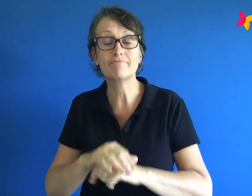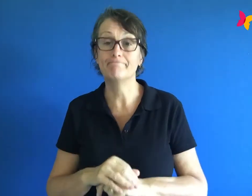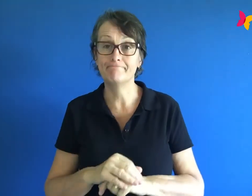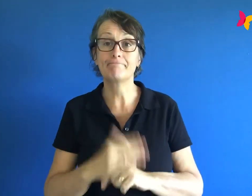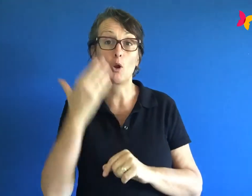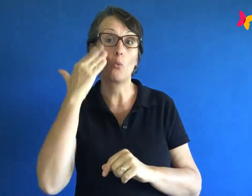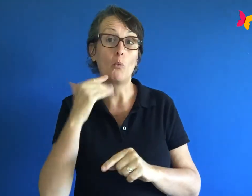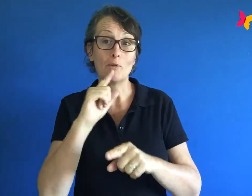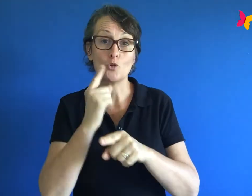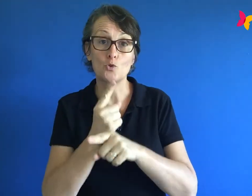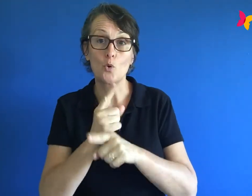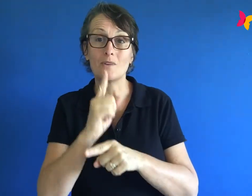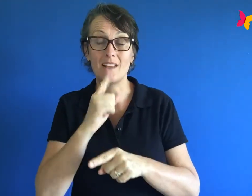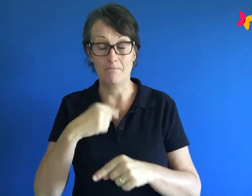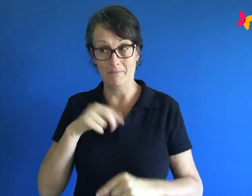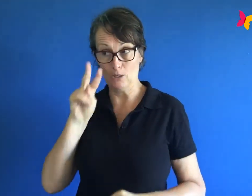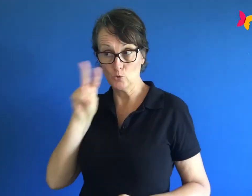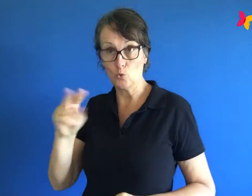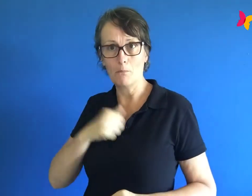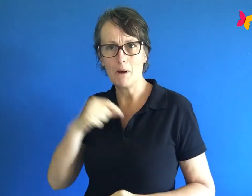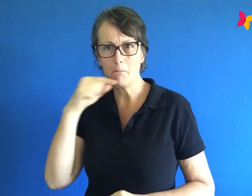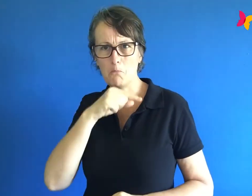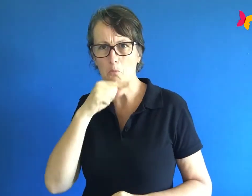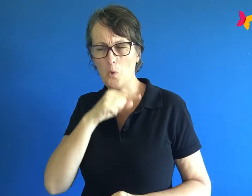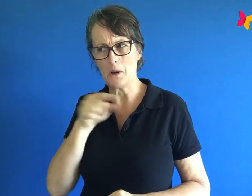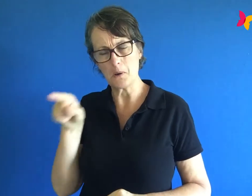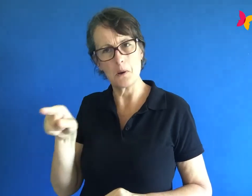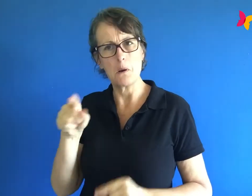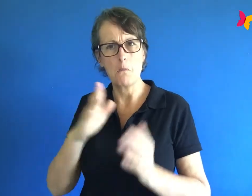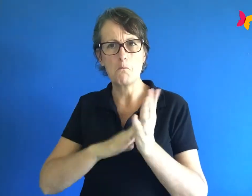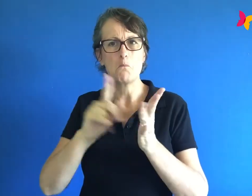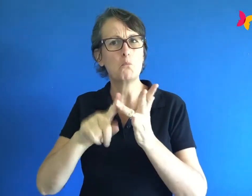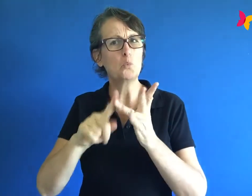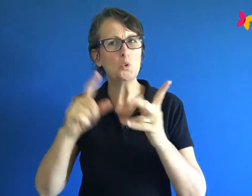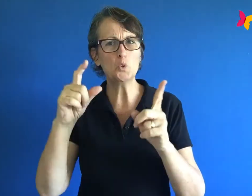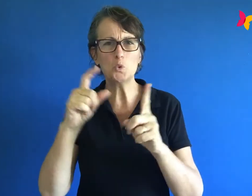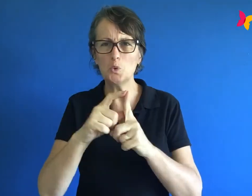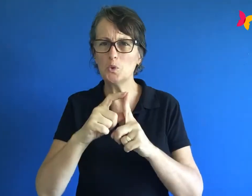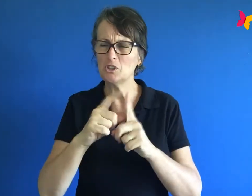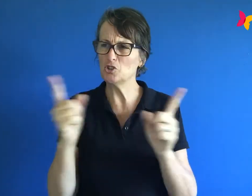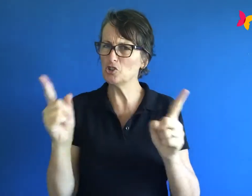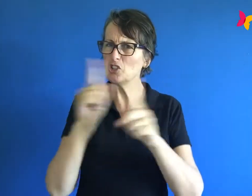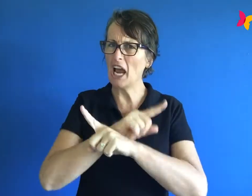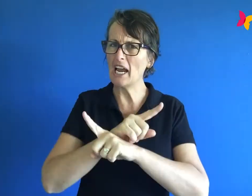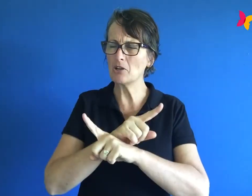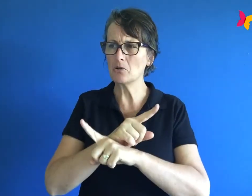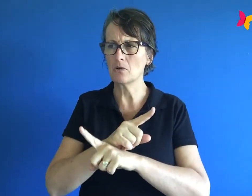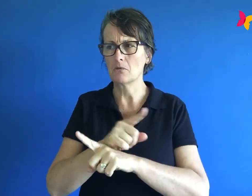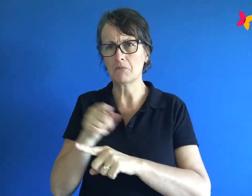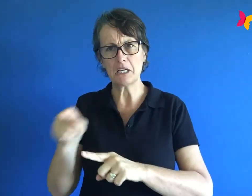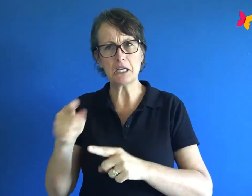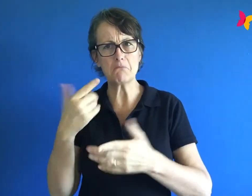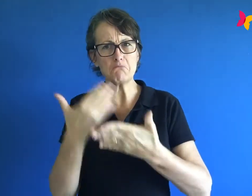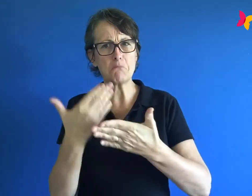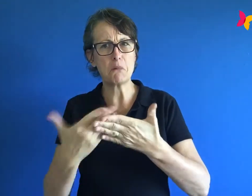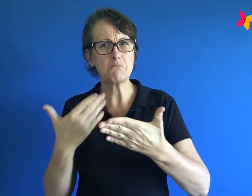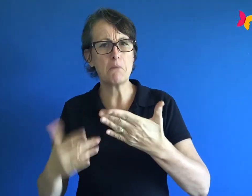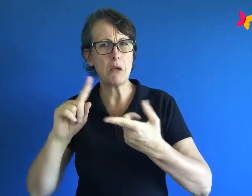that he became very rigid in his expectations around what he should be able to do. We